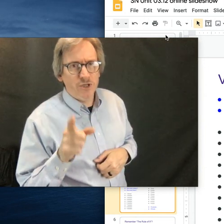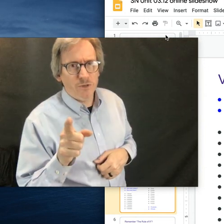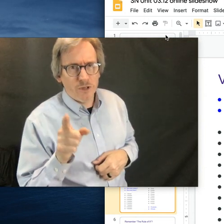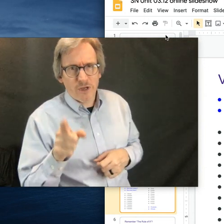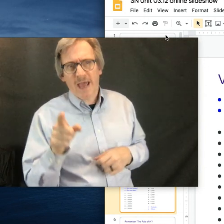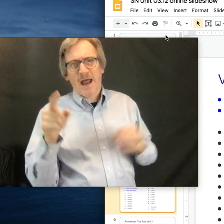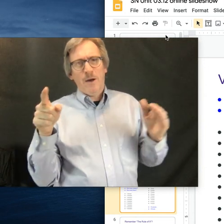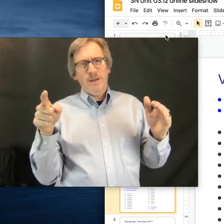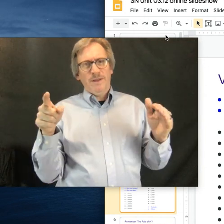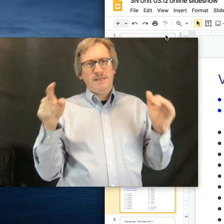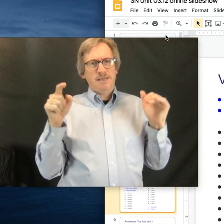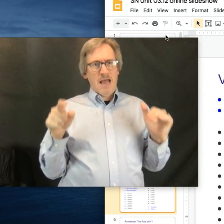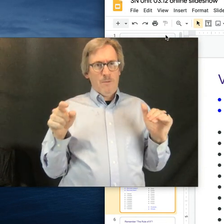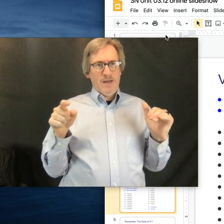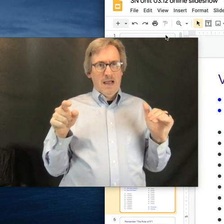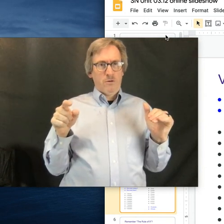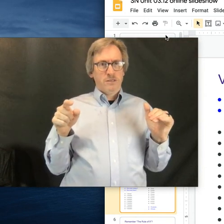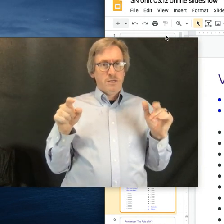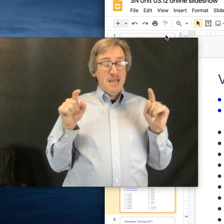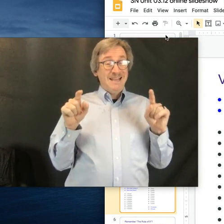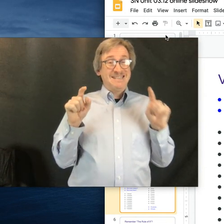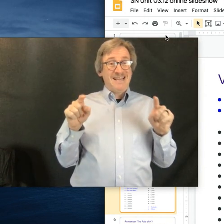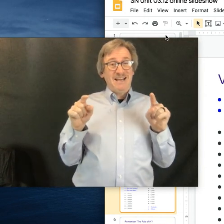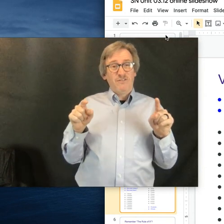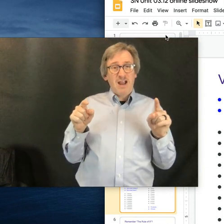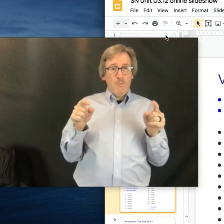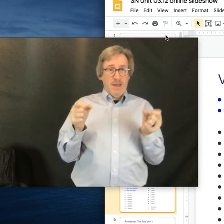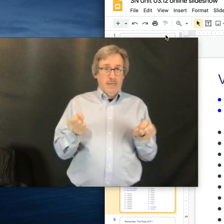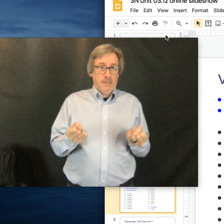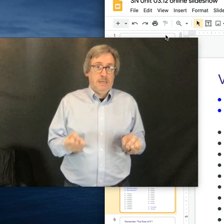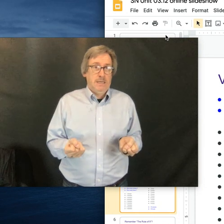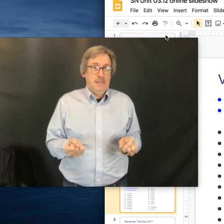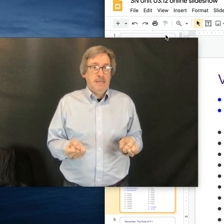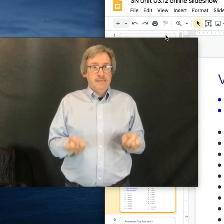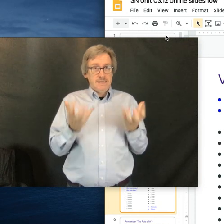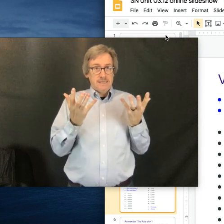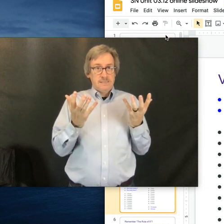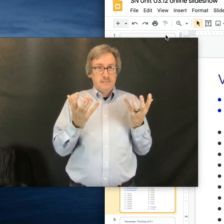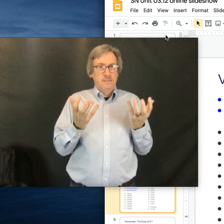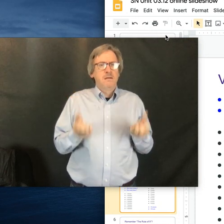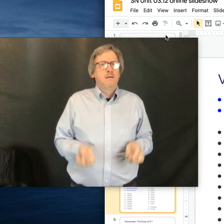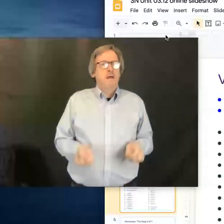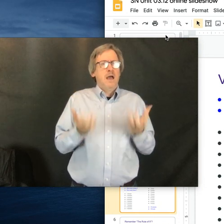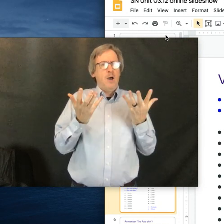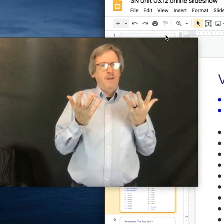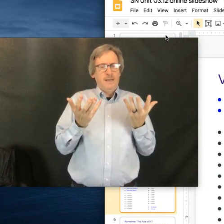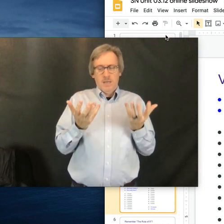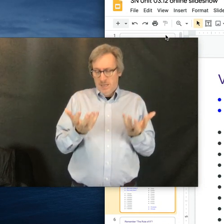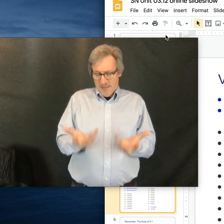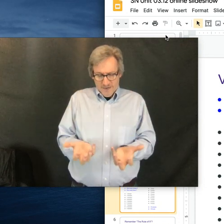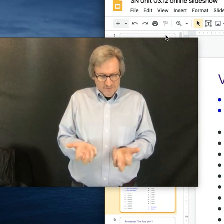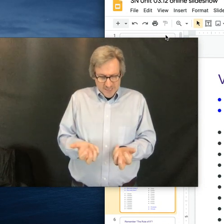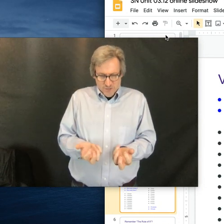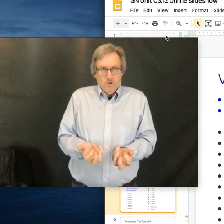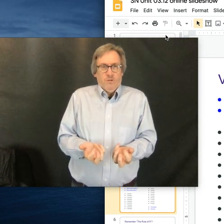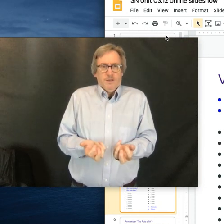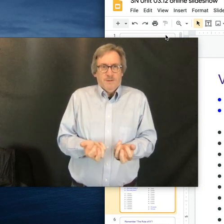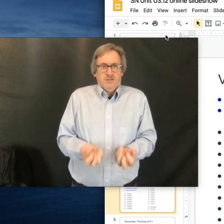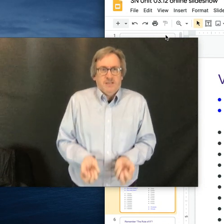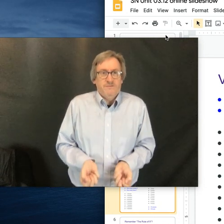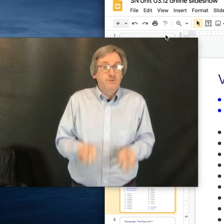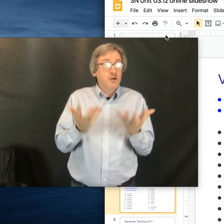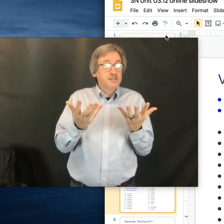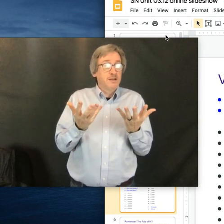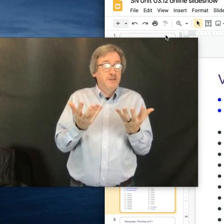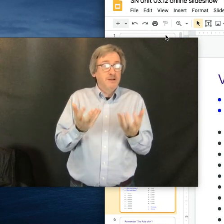want to look at how many minutes and how many hours. The sign for how many is this. How many? Kind of like you're holding a bunch